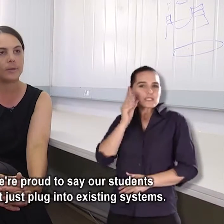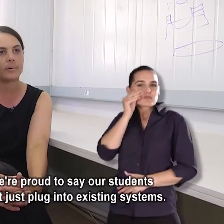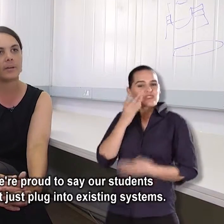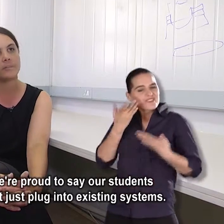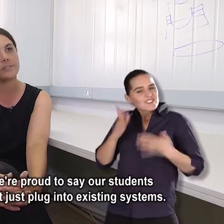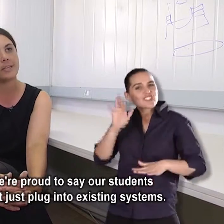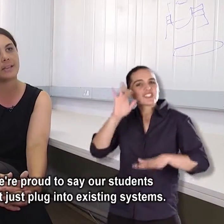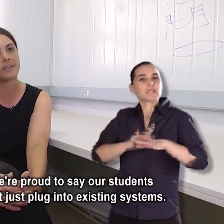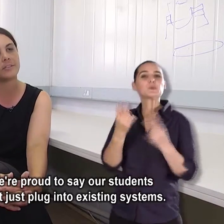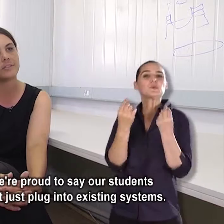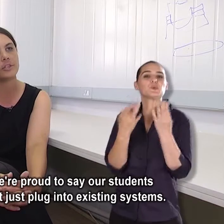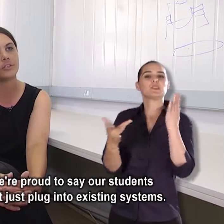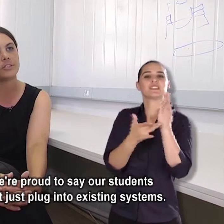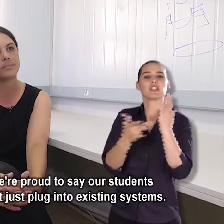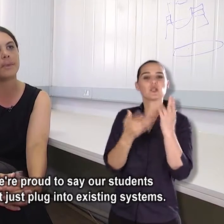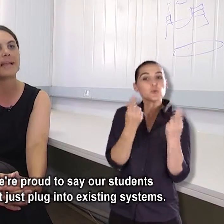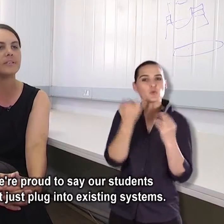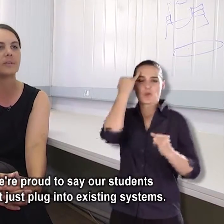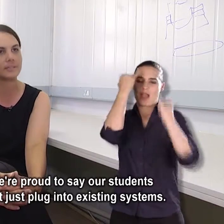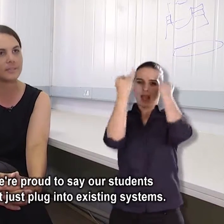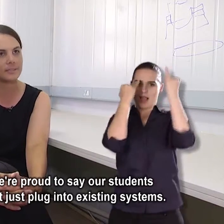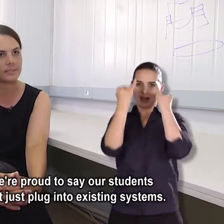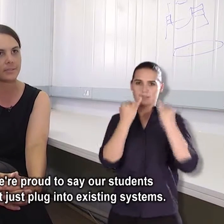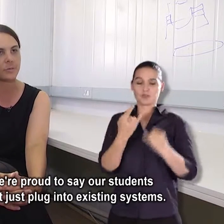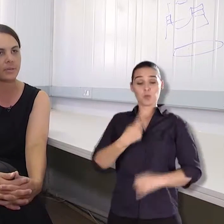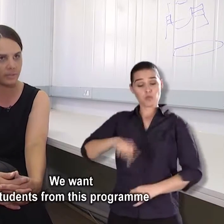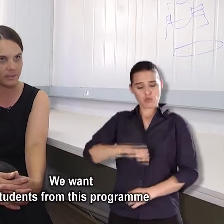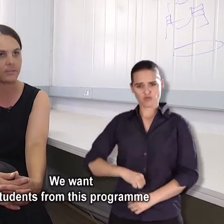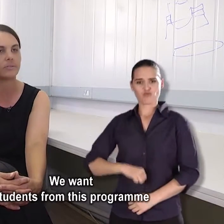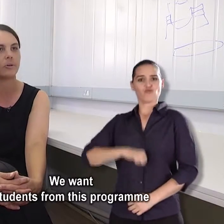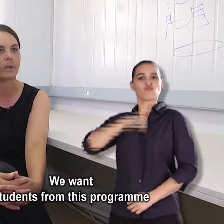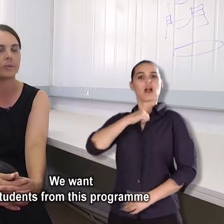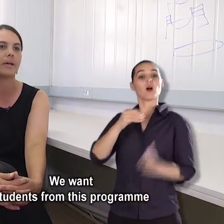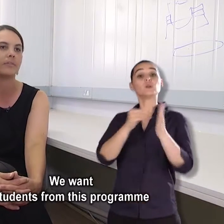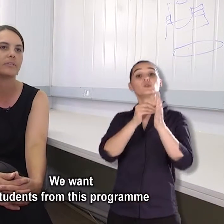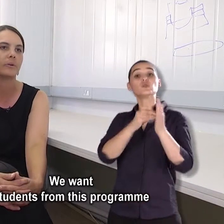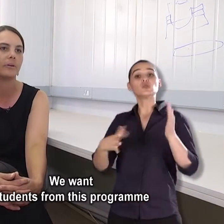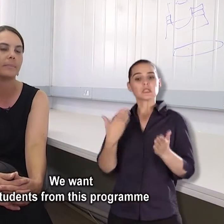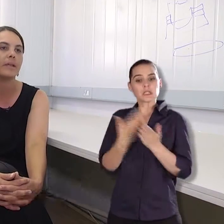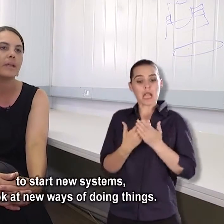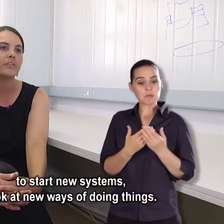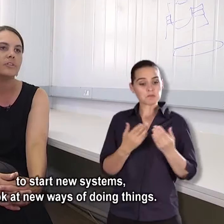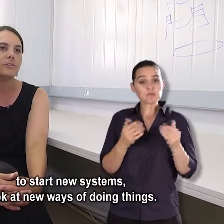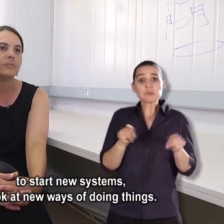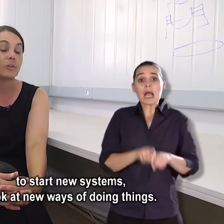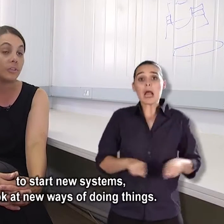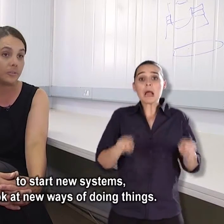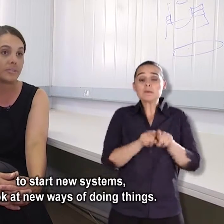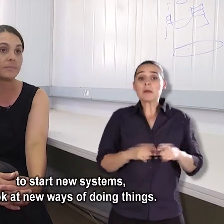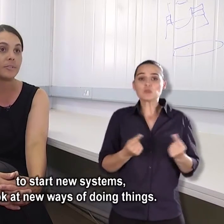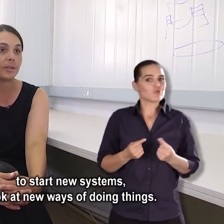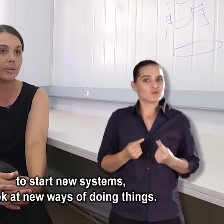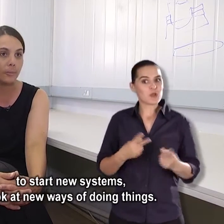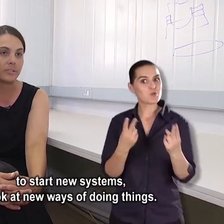We're quite proud to say that our students don't just plug into existing systems. We want our students who are coming out of this program to start